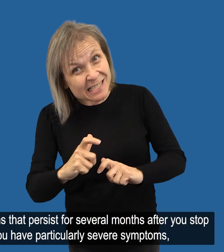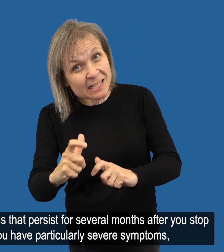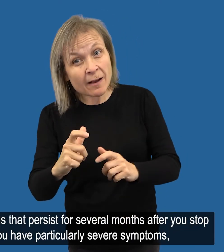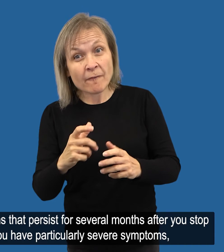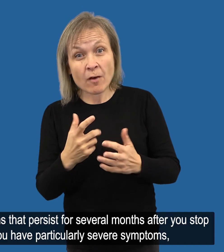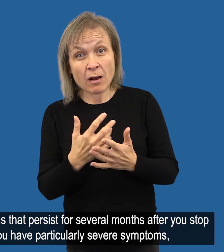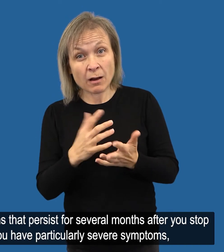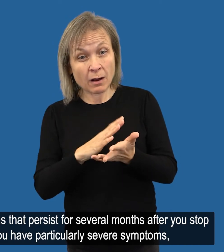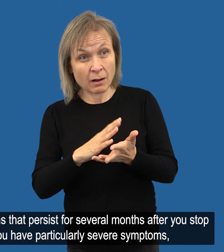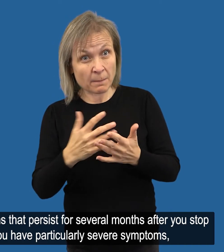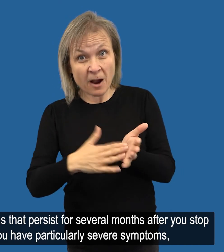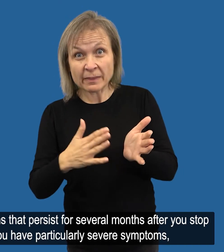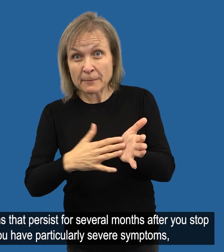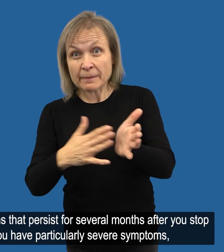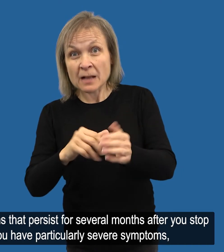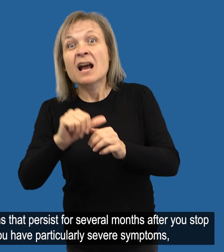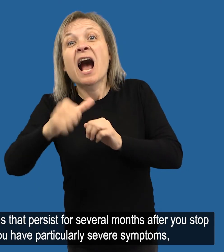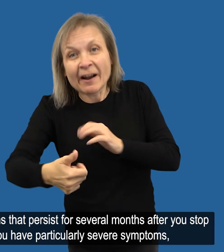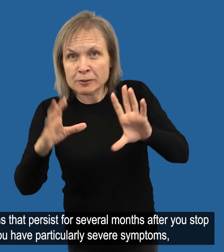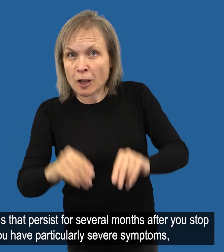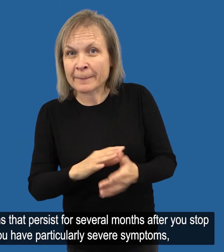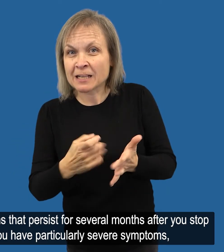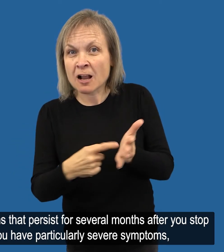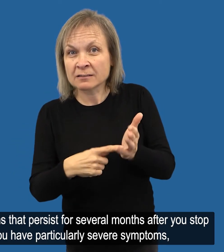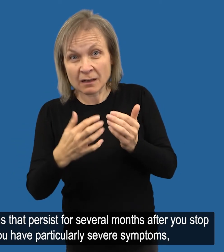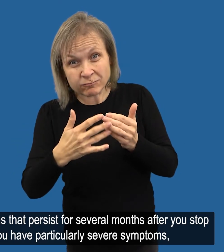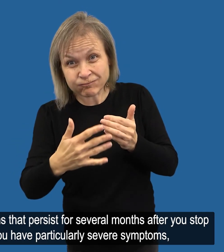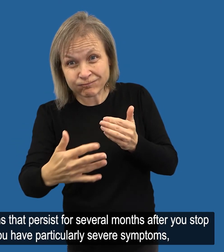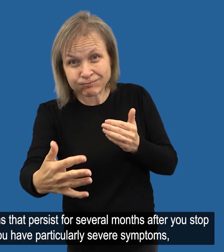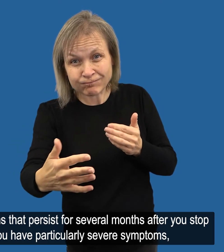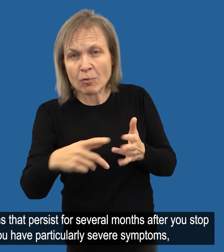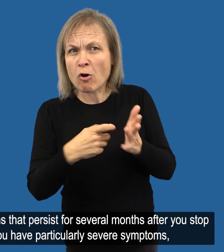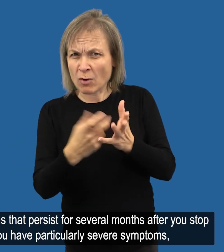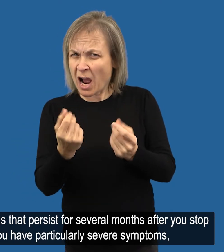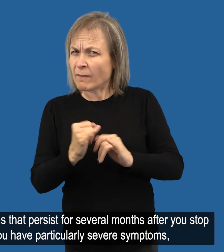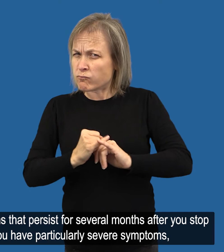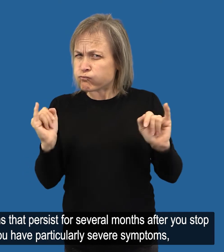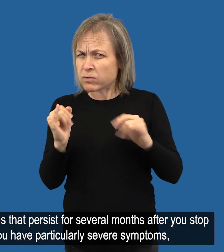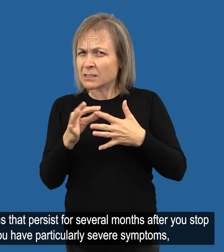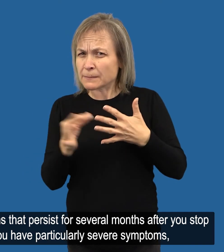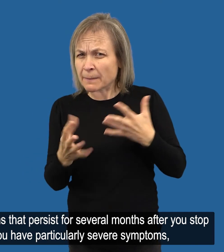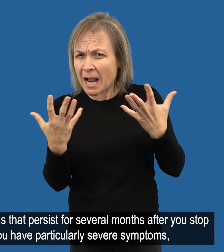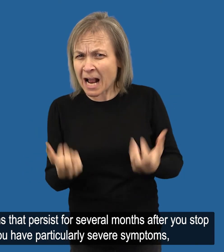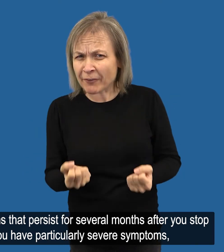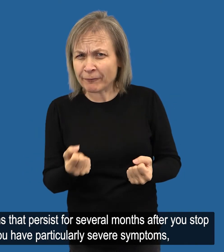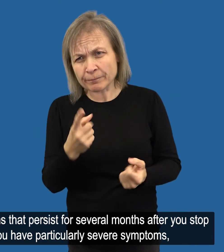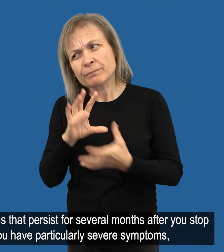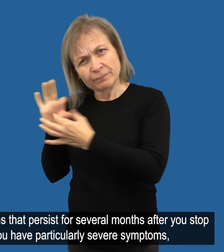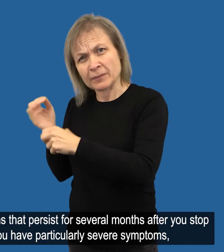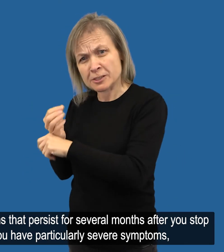If you have symptoms that persist for several months after you stop HRT, or if you have particularly severe symptoms, contact